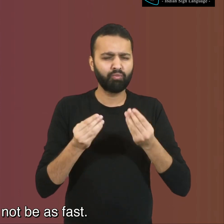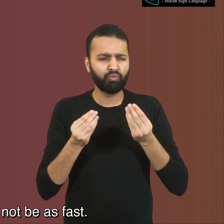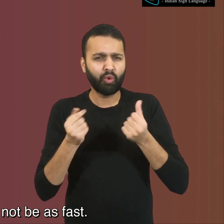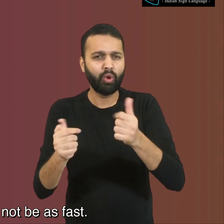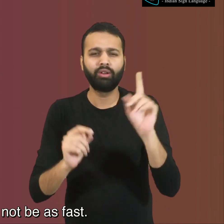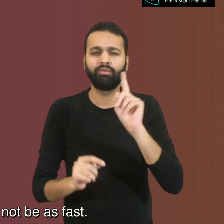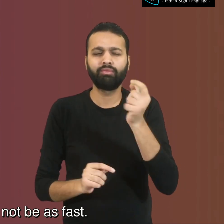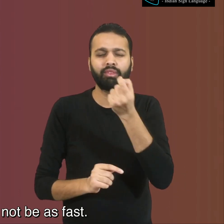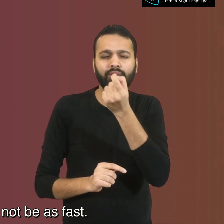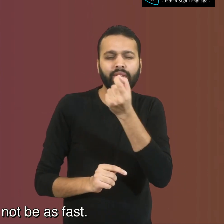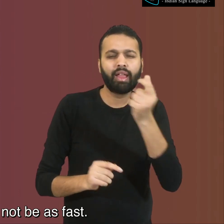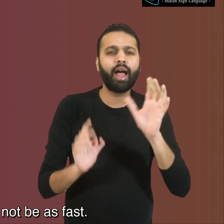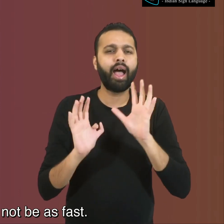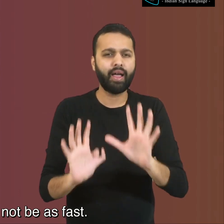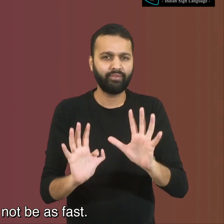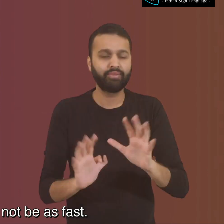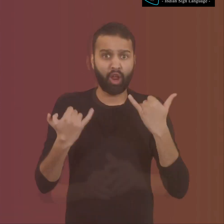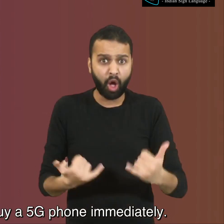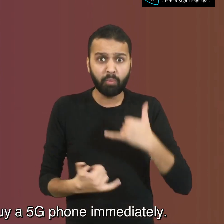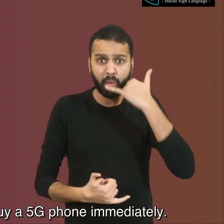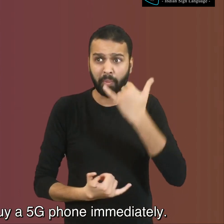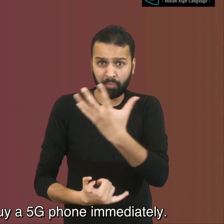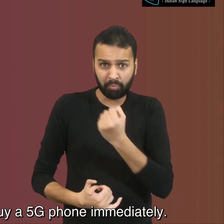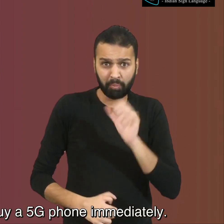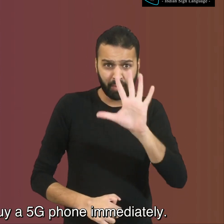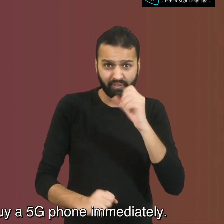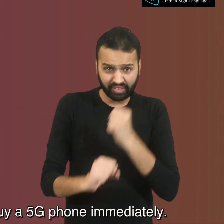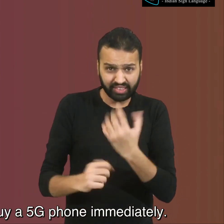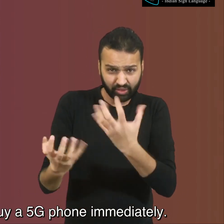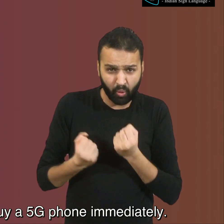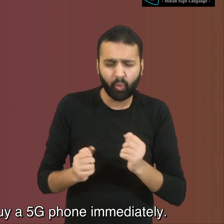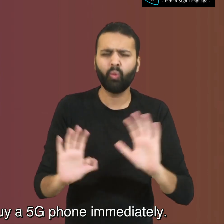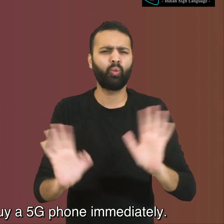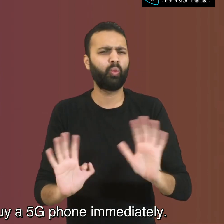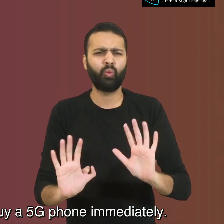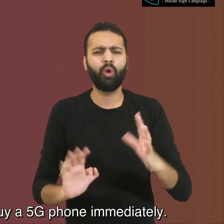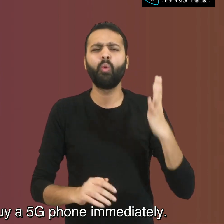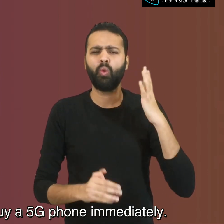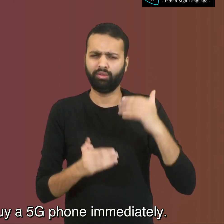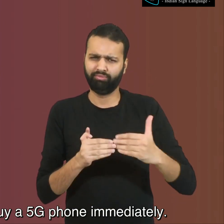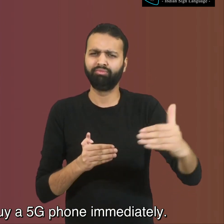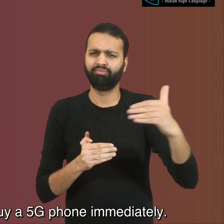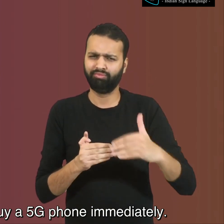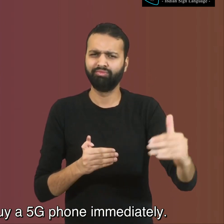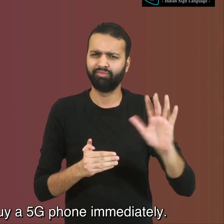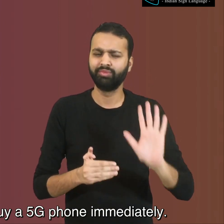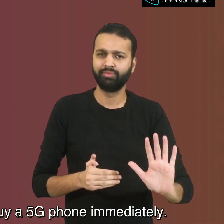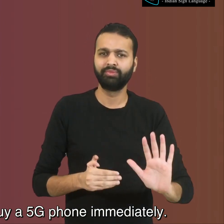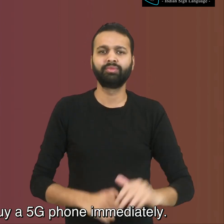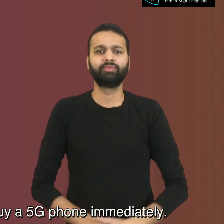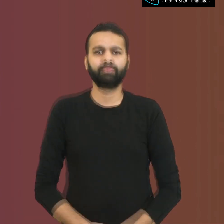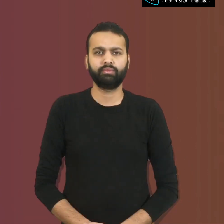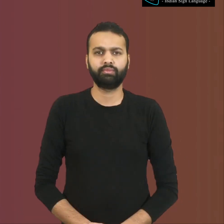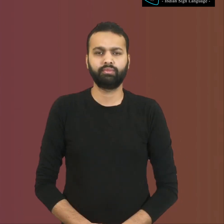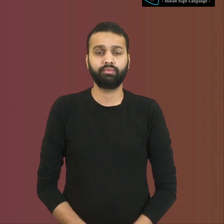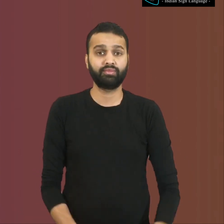might not be as fast. So, you do not have to buy a 5G phone immediately. Currently,